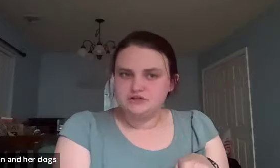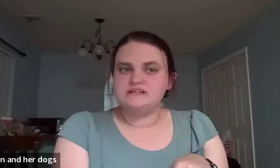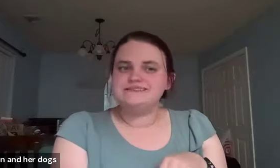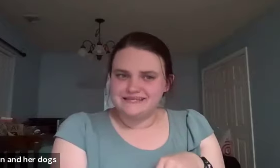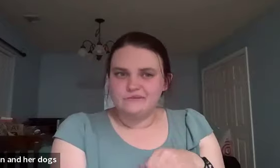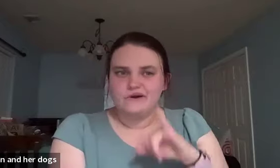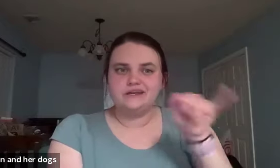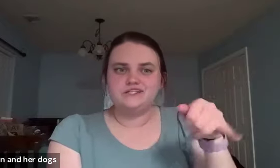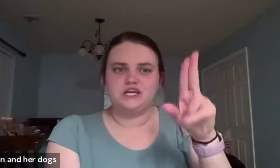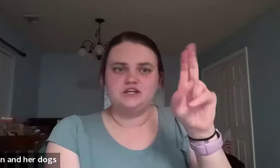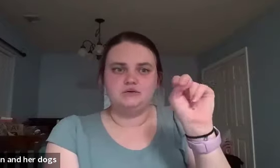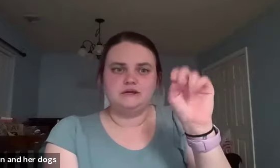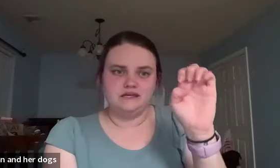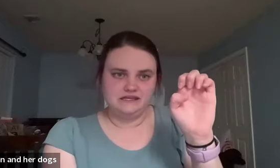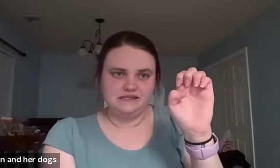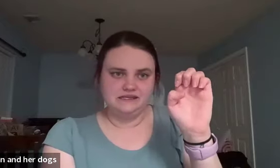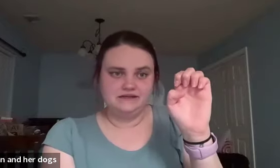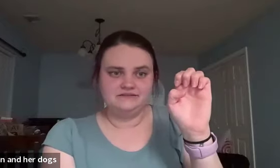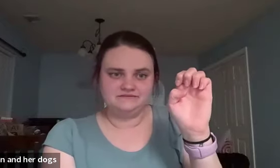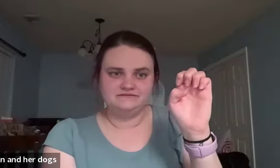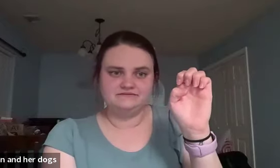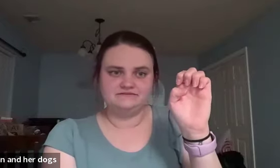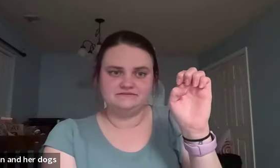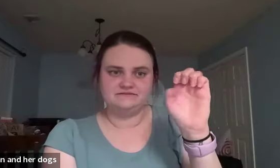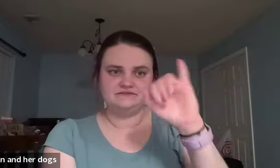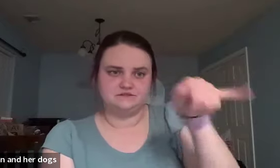June is the same way, J-U-N-E,